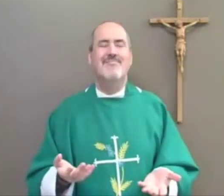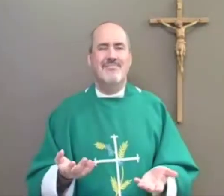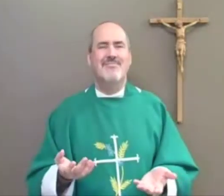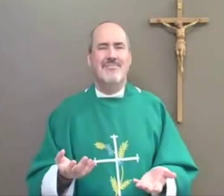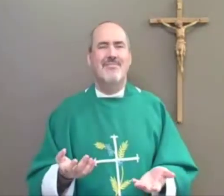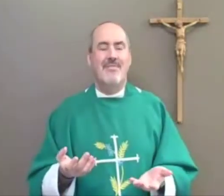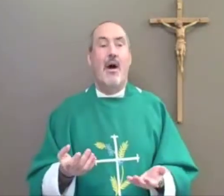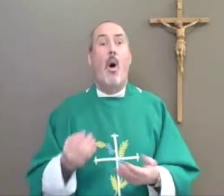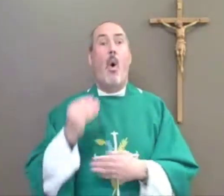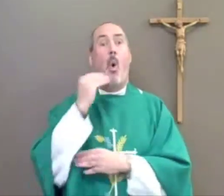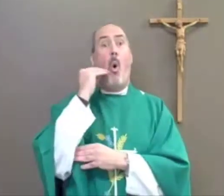I do that.